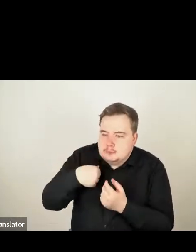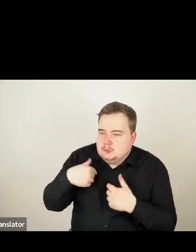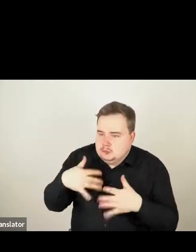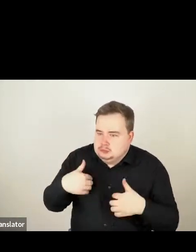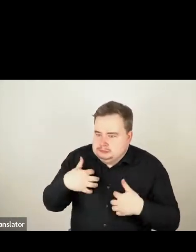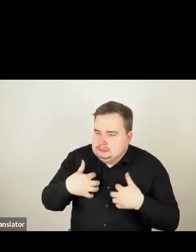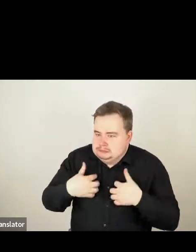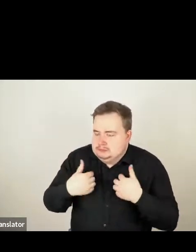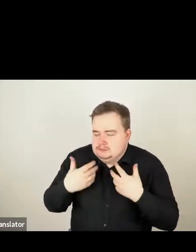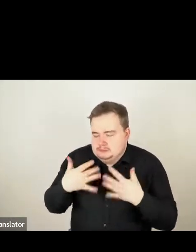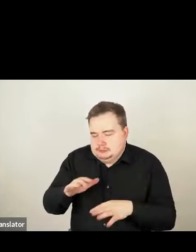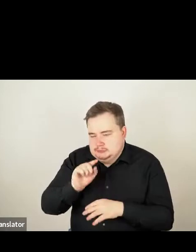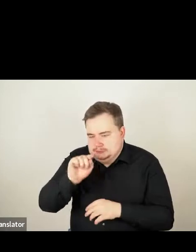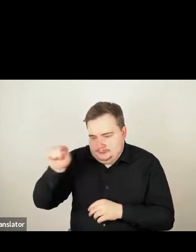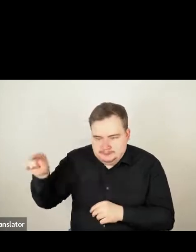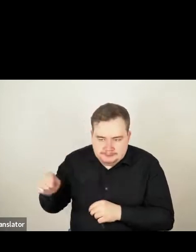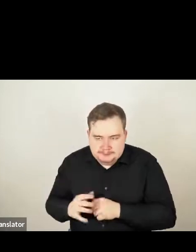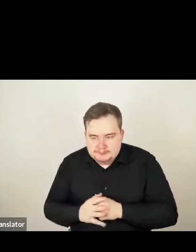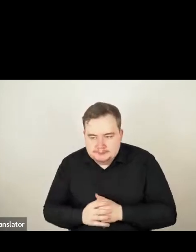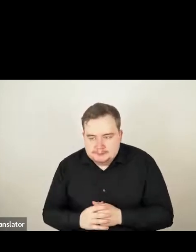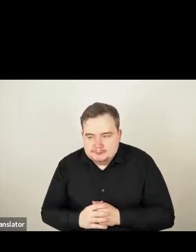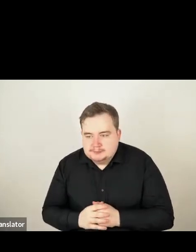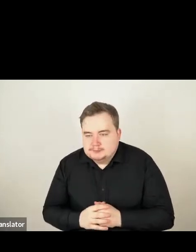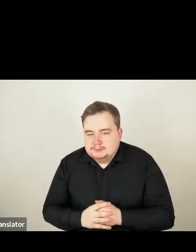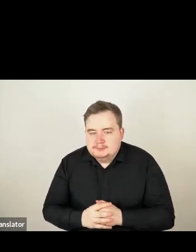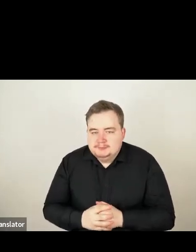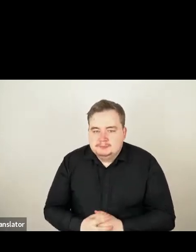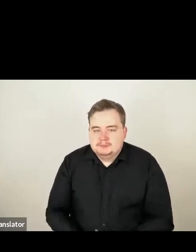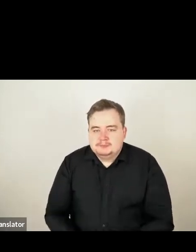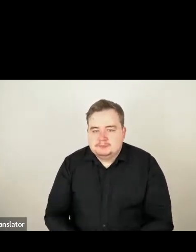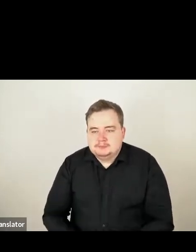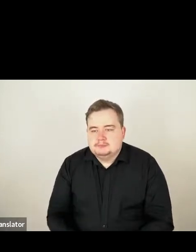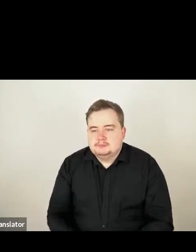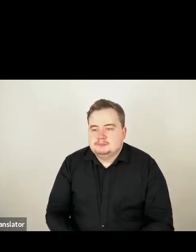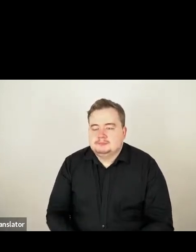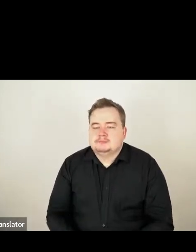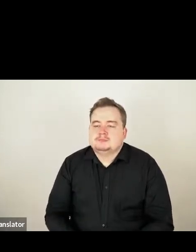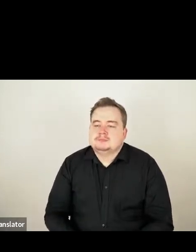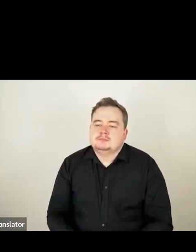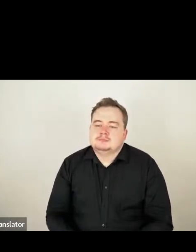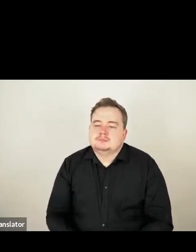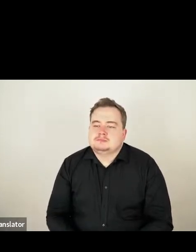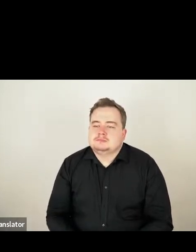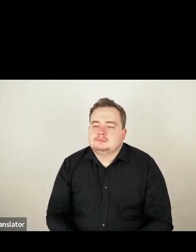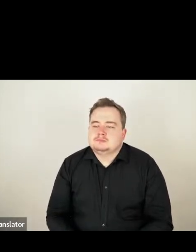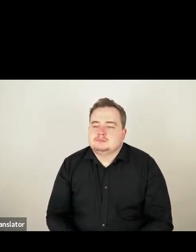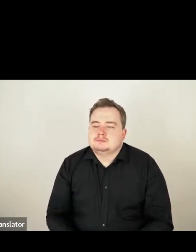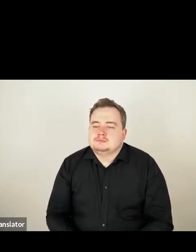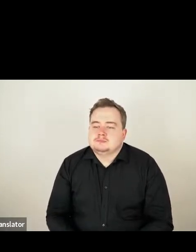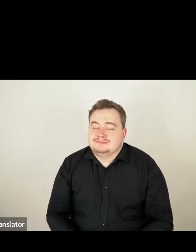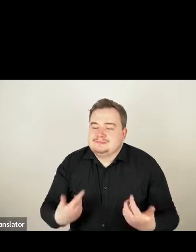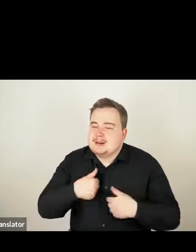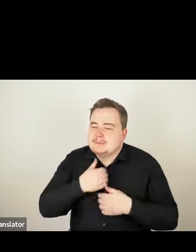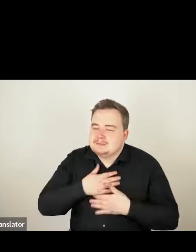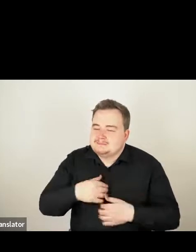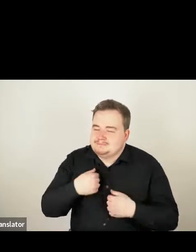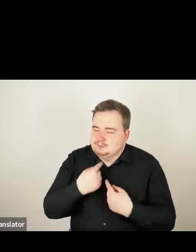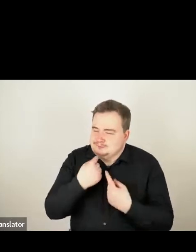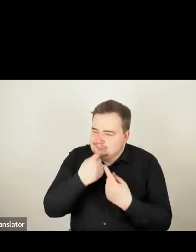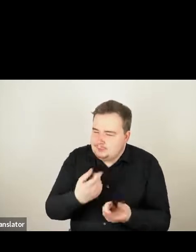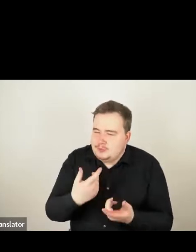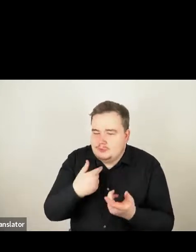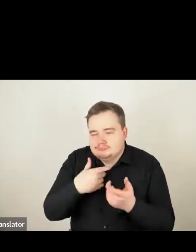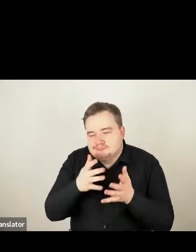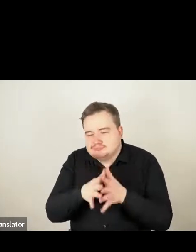Bonjour. So I want to talk about the difficulties of undertaking audits. I think the first thing